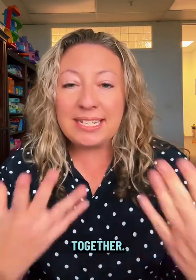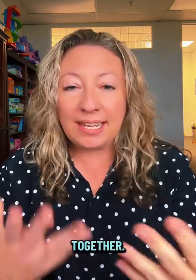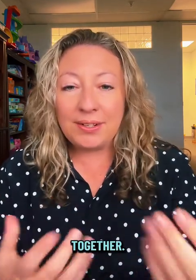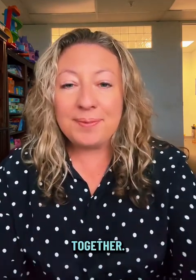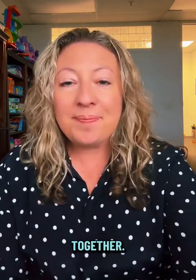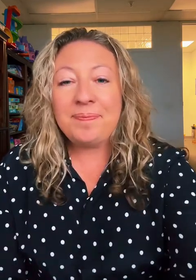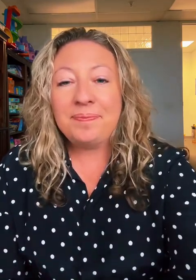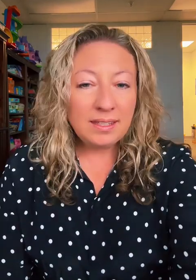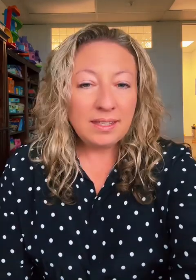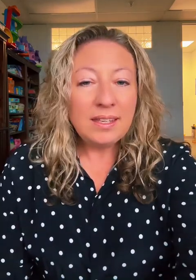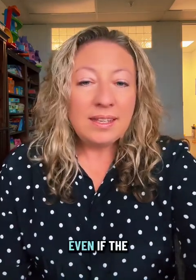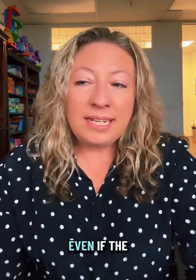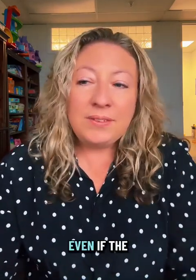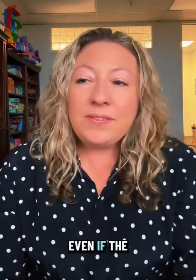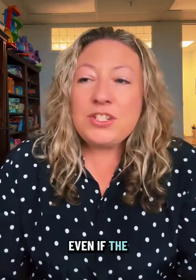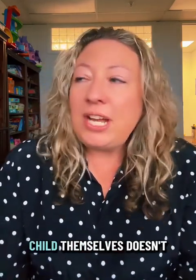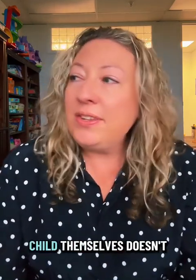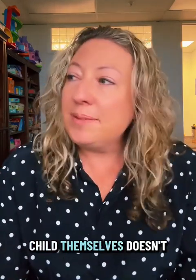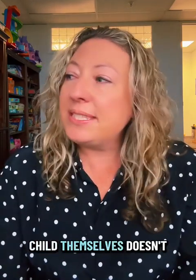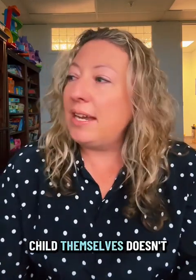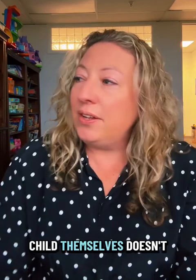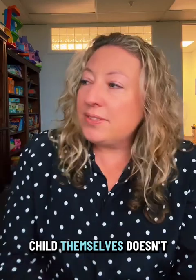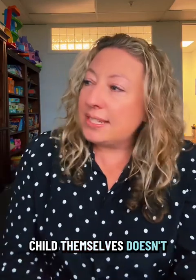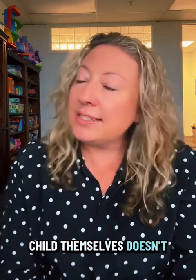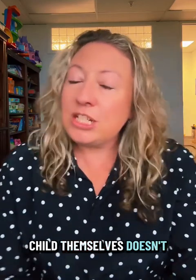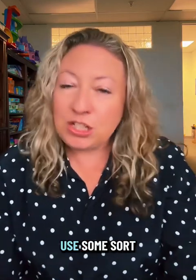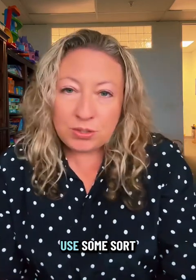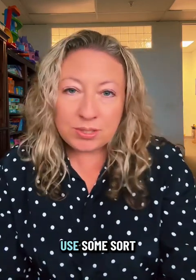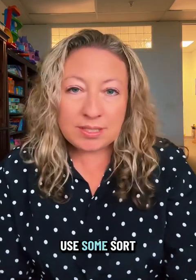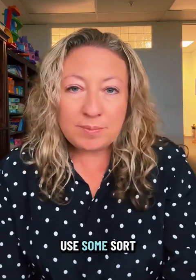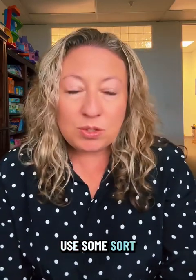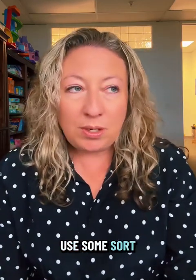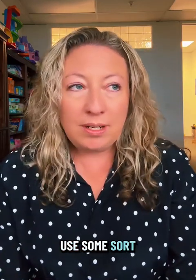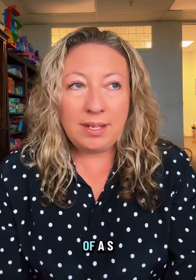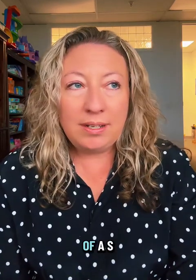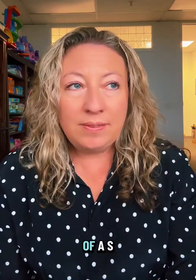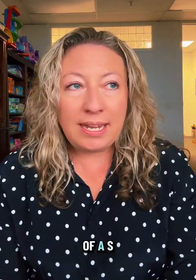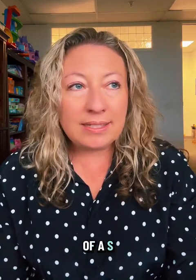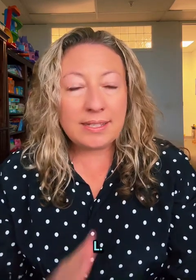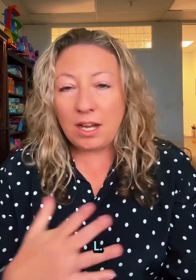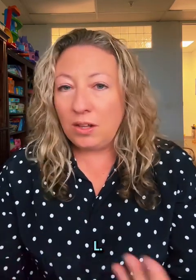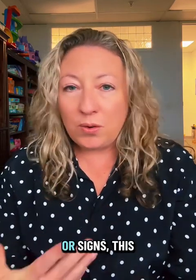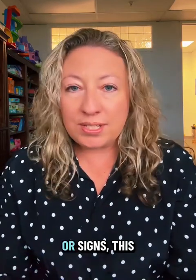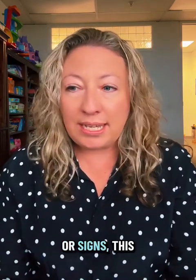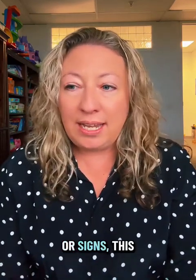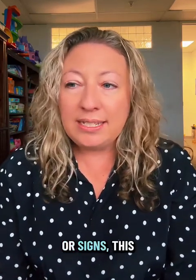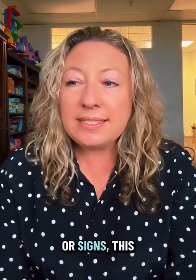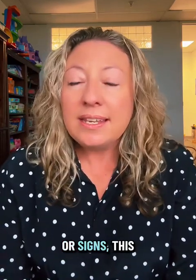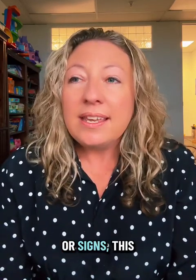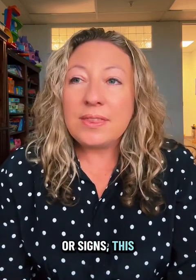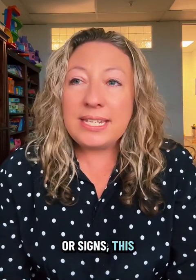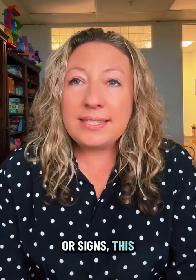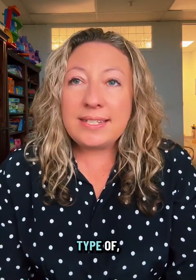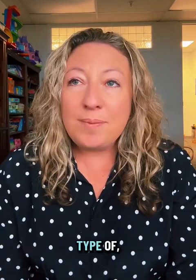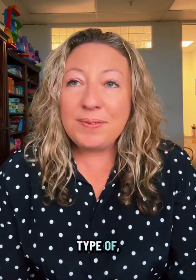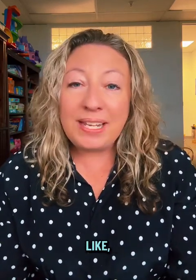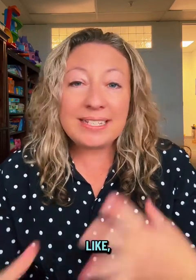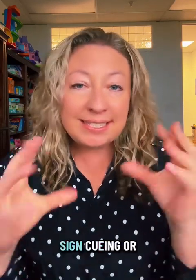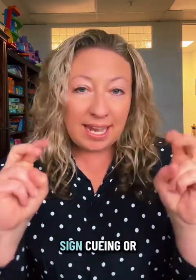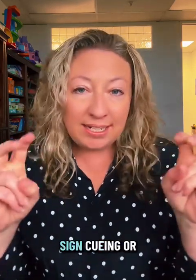together. Even if the child themselves doesn't use some sort of ASL or signs, this type of sign